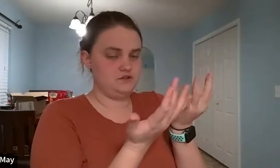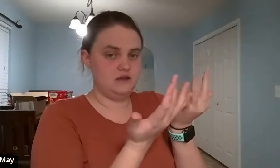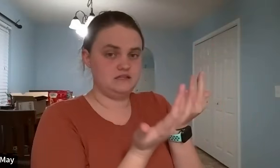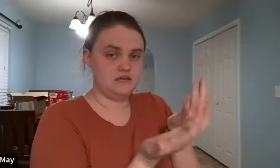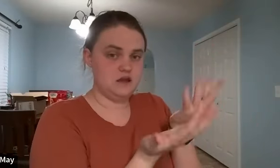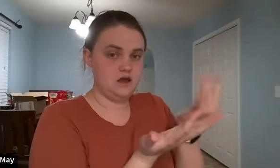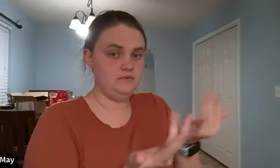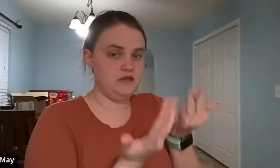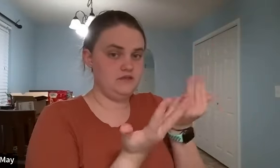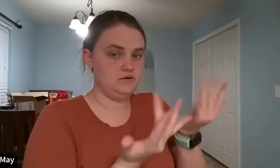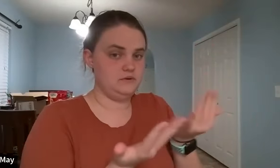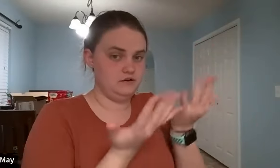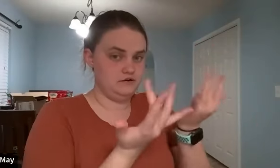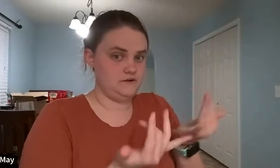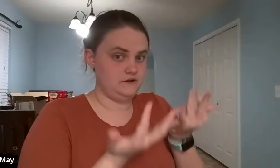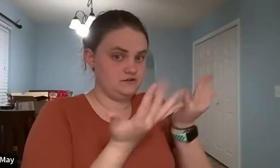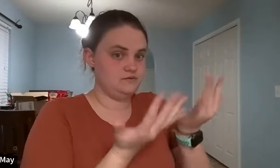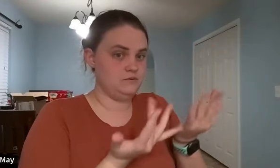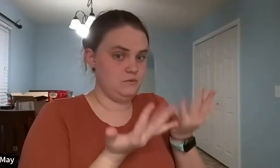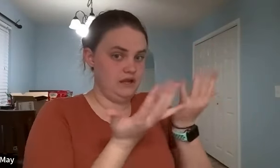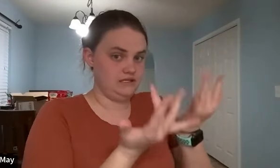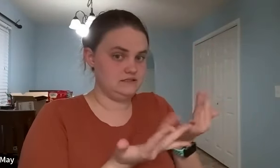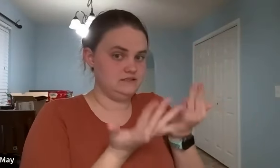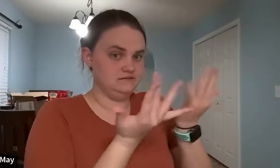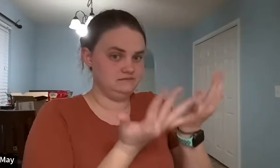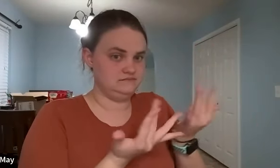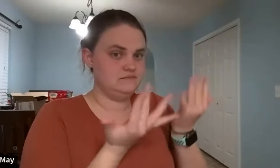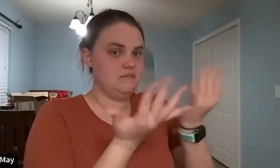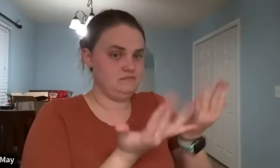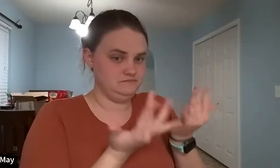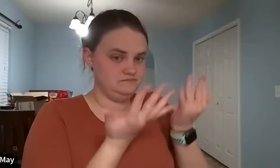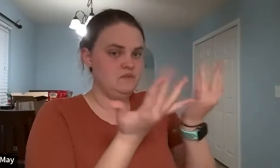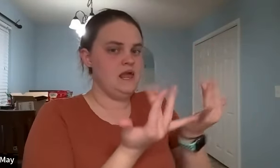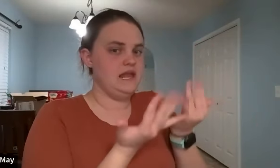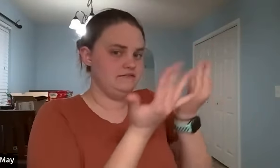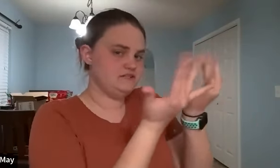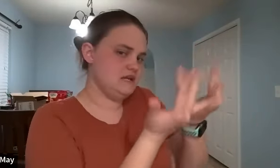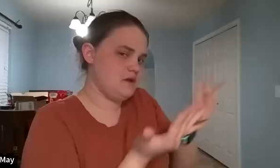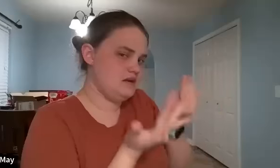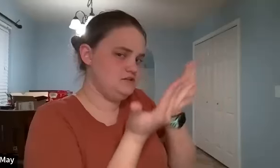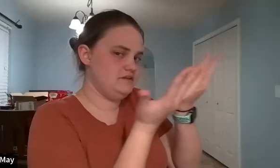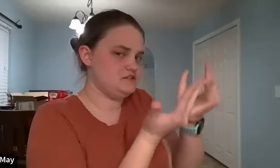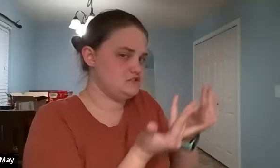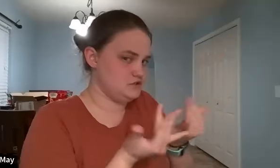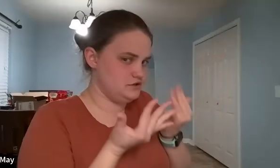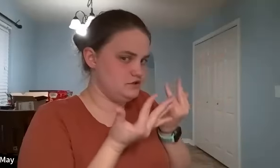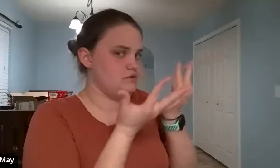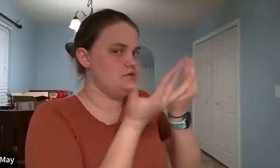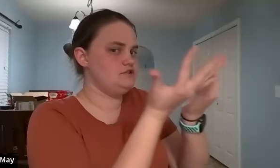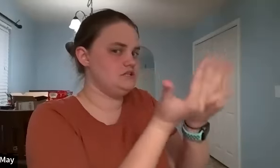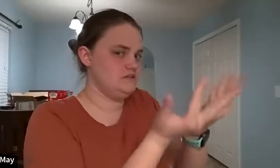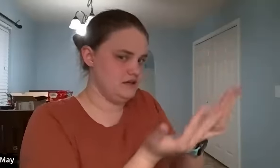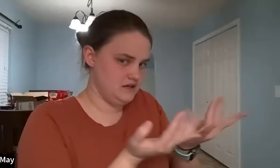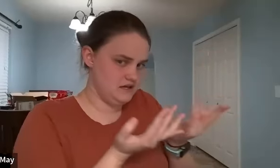2 hands kind of up and then you wiggle your fingers. Wait. And if you see, I'm kind of doing like a circular motion, like it's